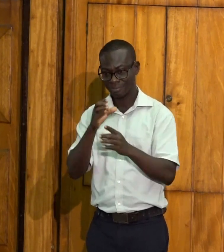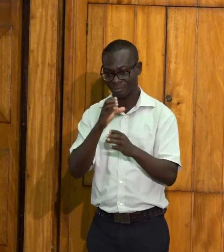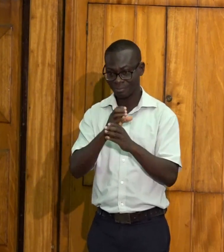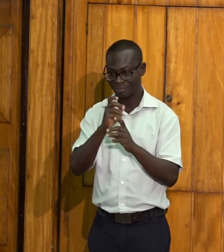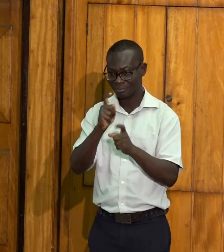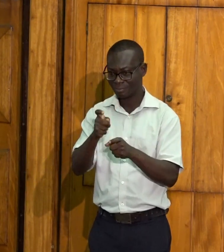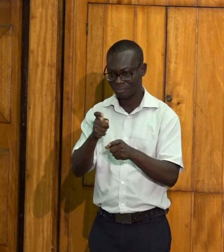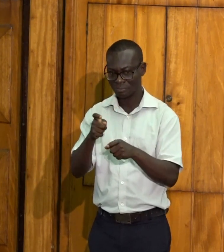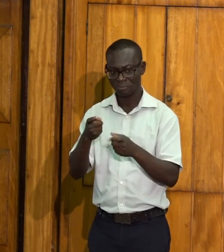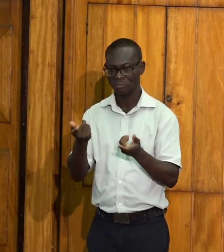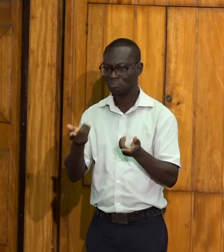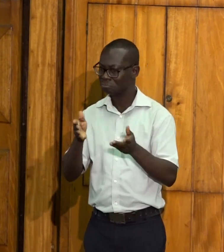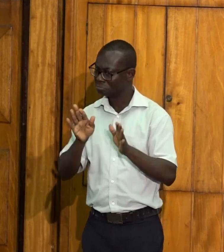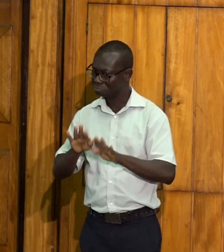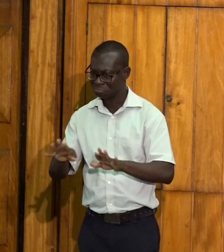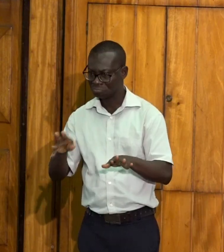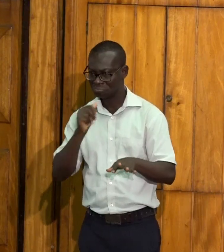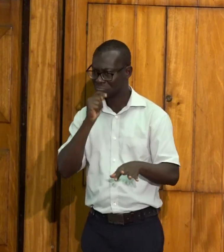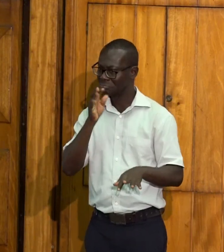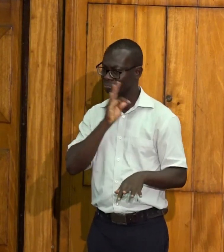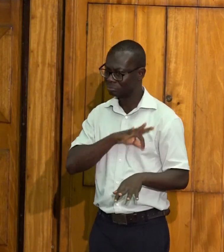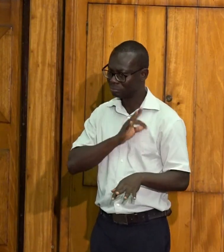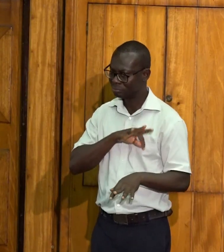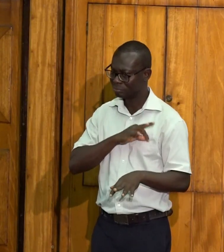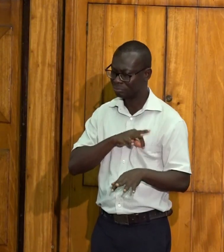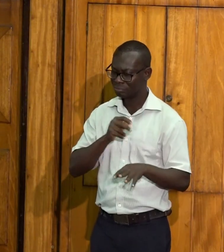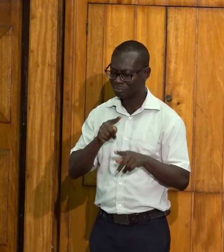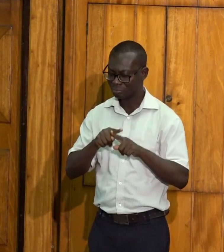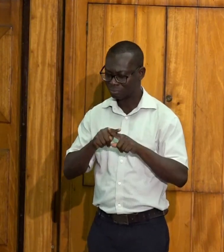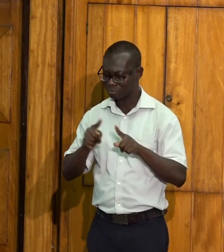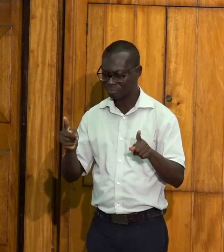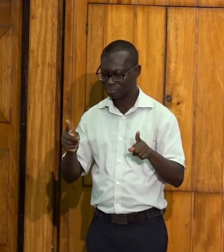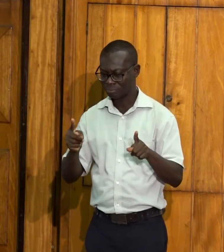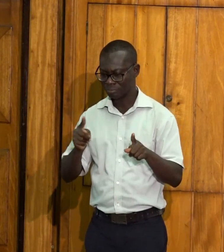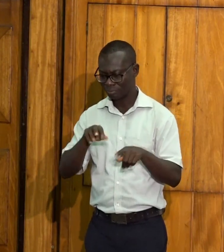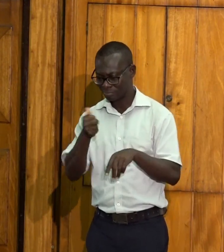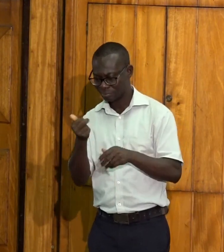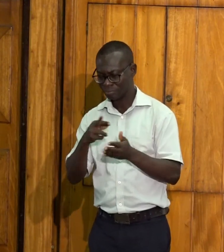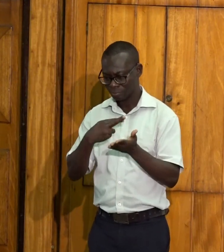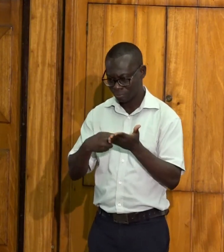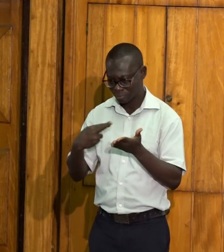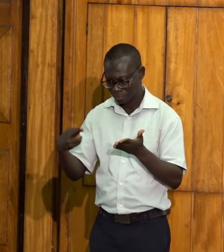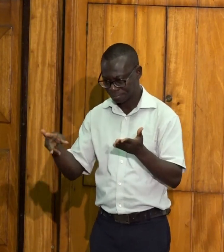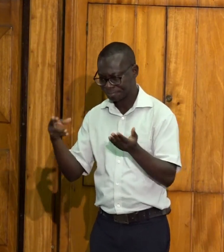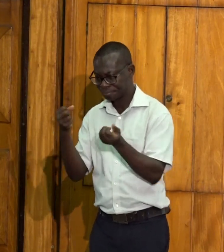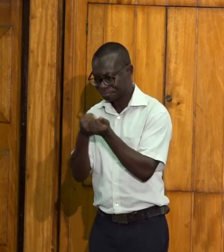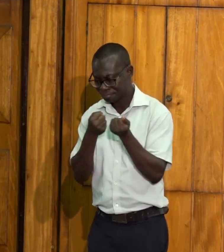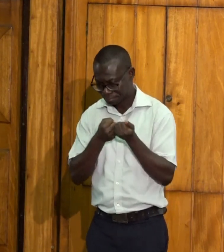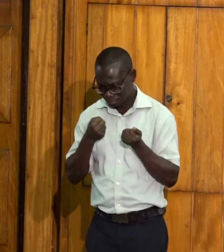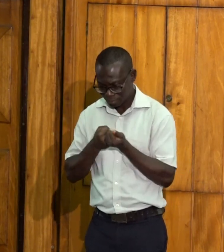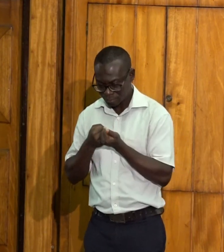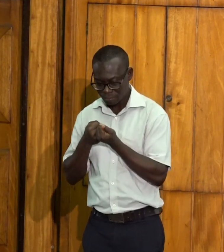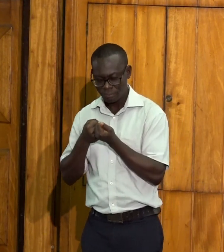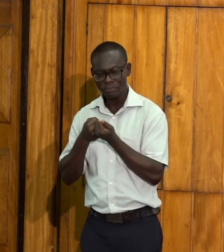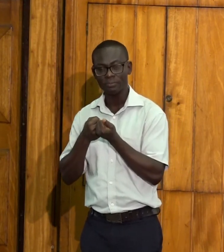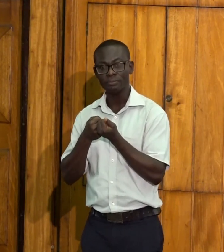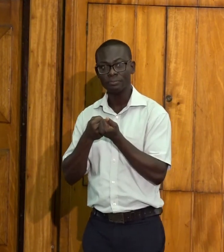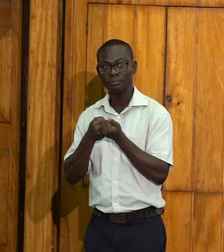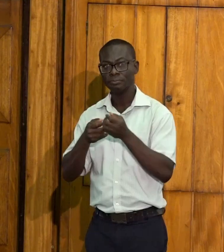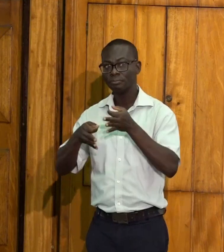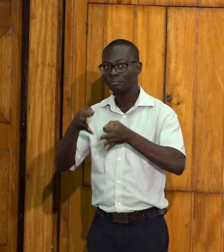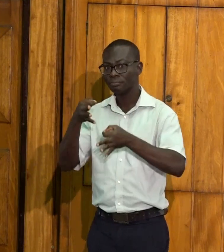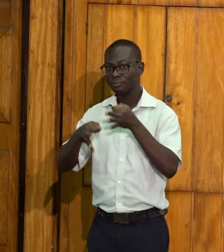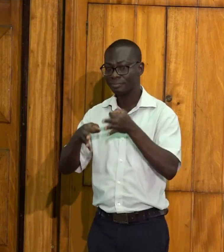child will not benefit. But most caregivers are under-resourced, unsupported, and overwhelmed. If